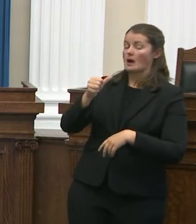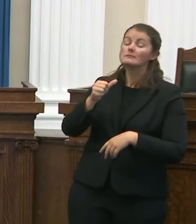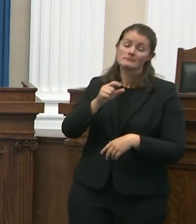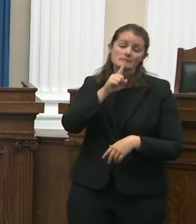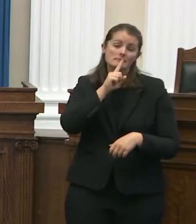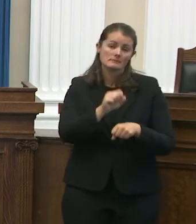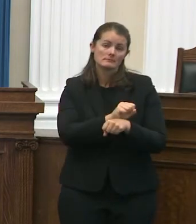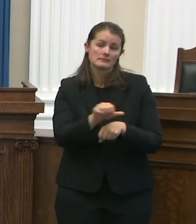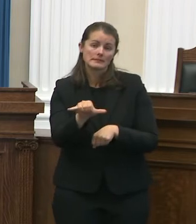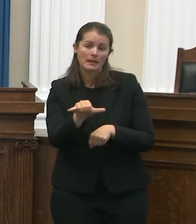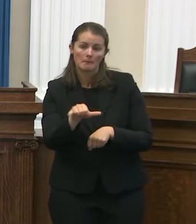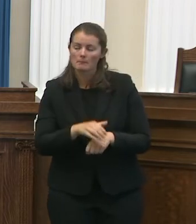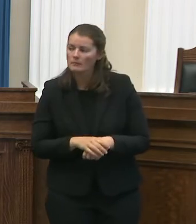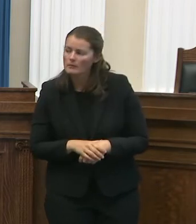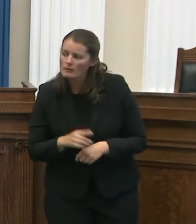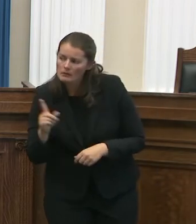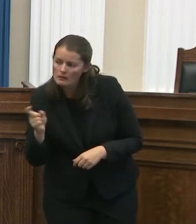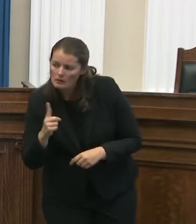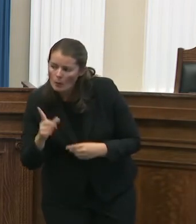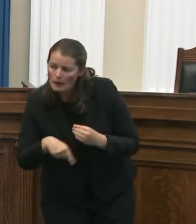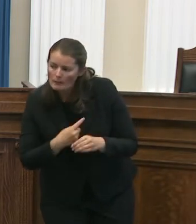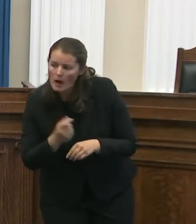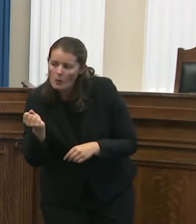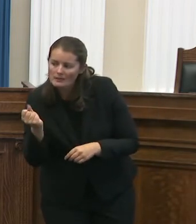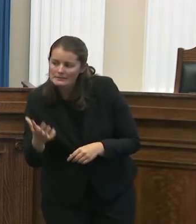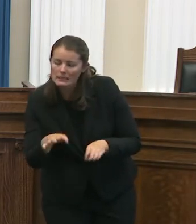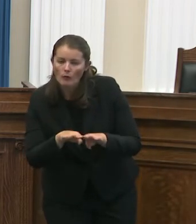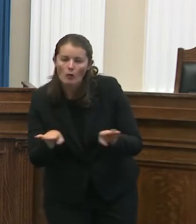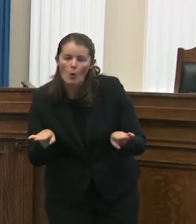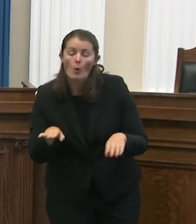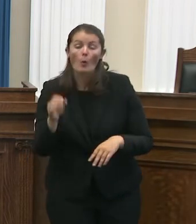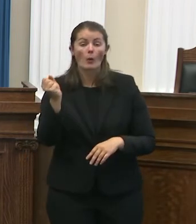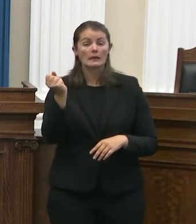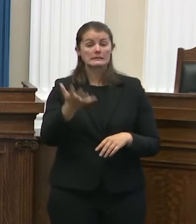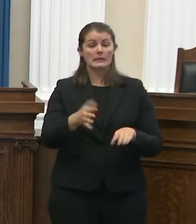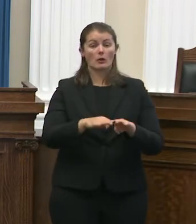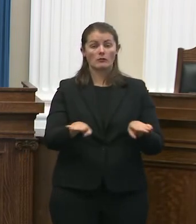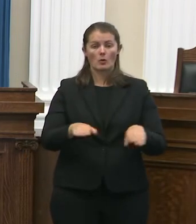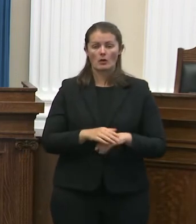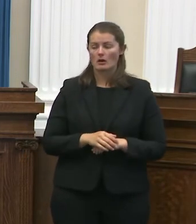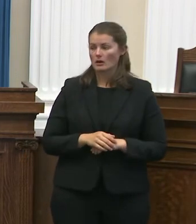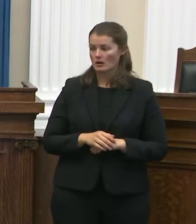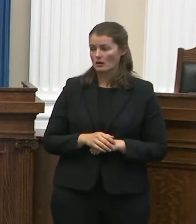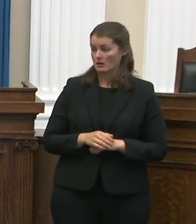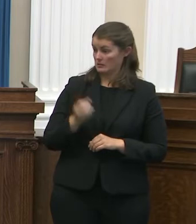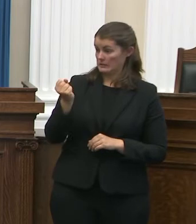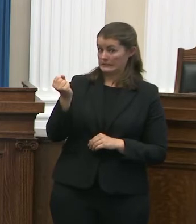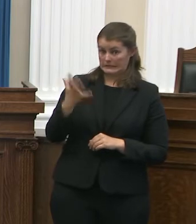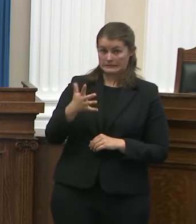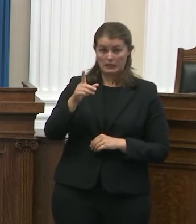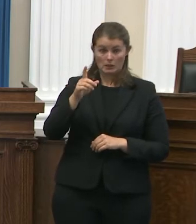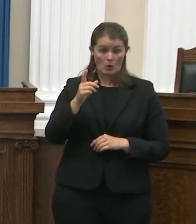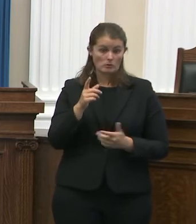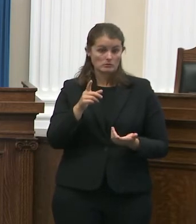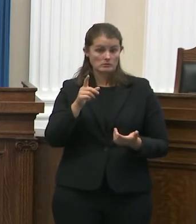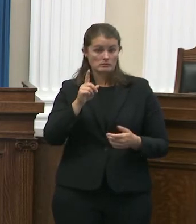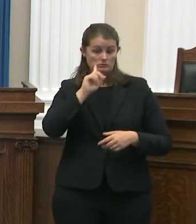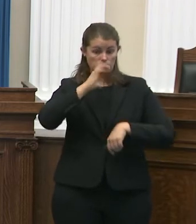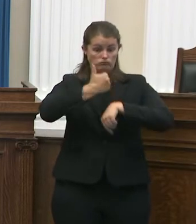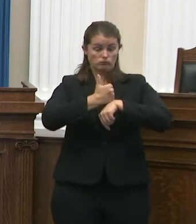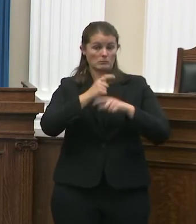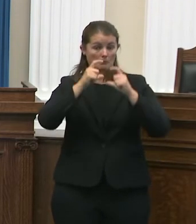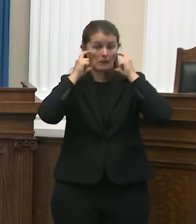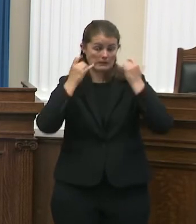Casino floors? I can't hear you. Casino floors? Casino floors, you're wearing a mask now. So that's already being